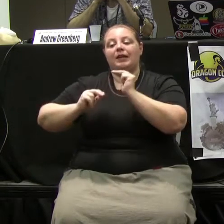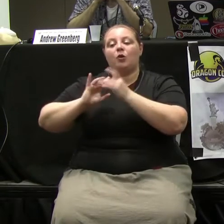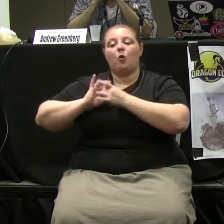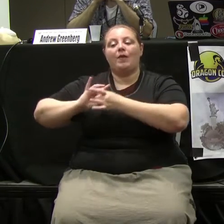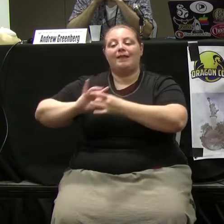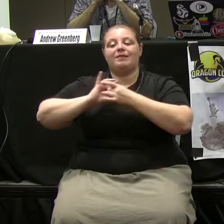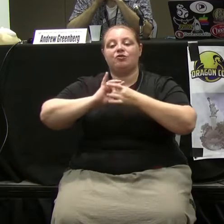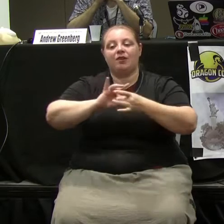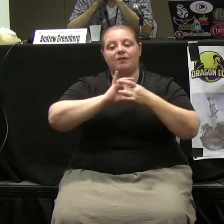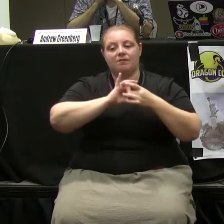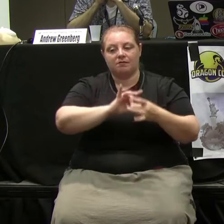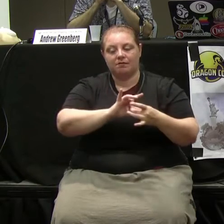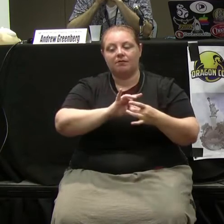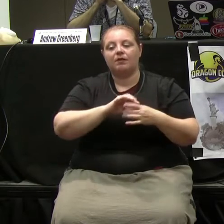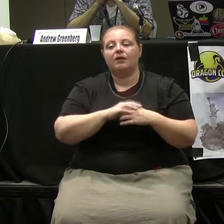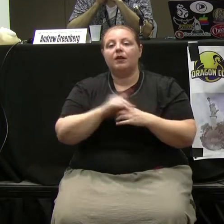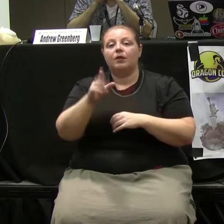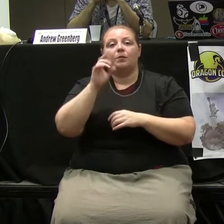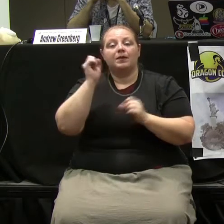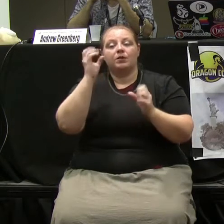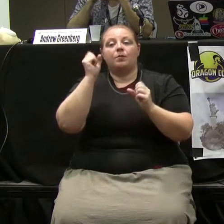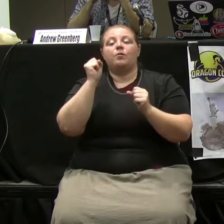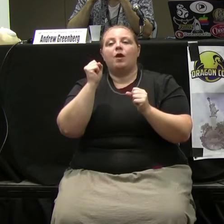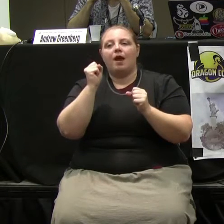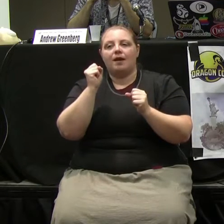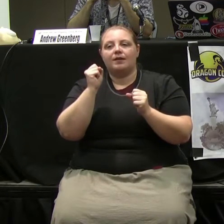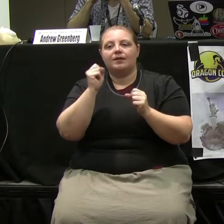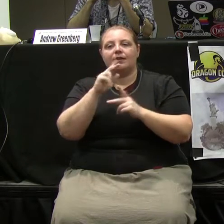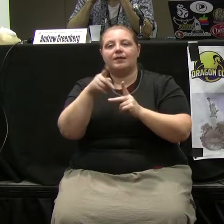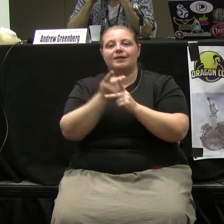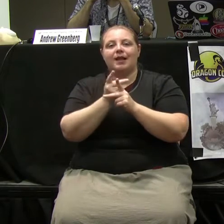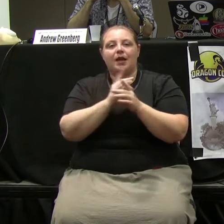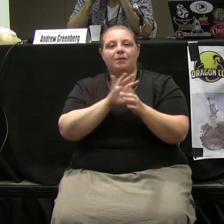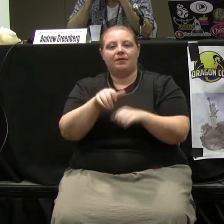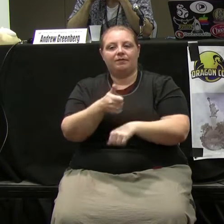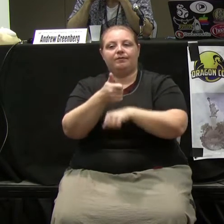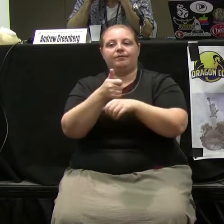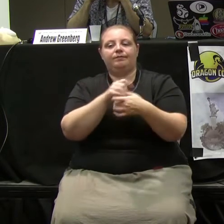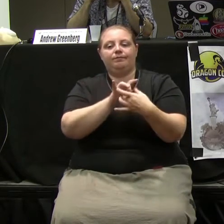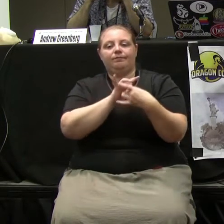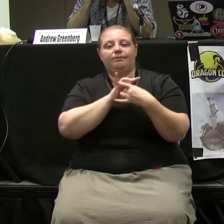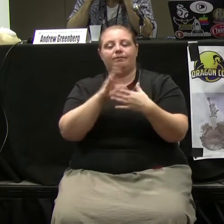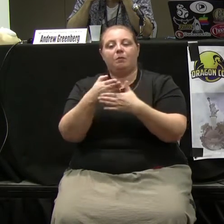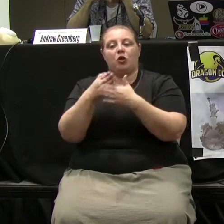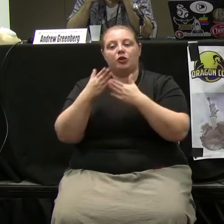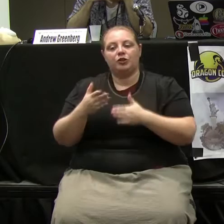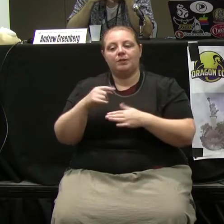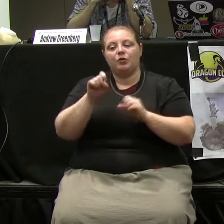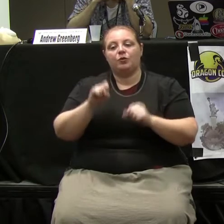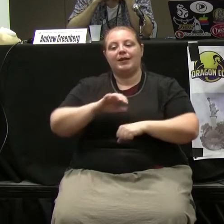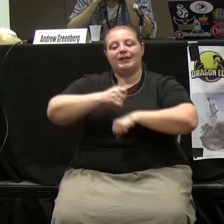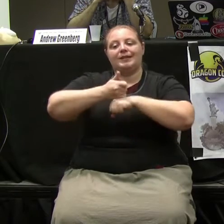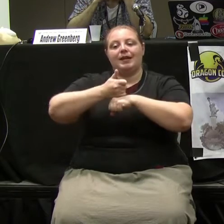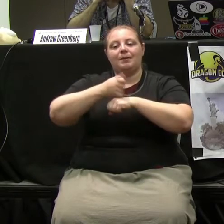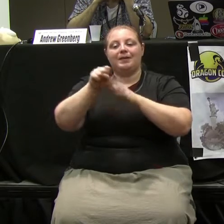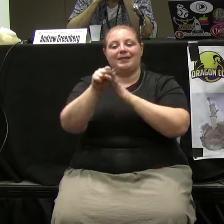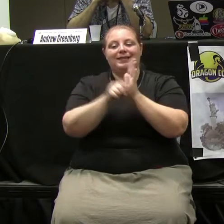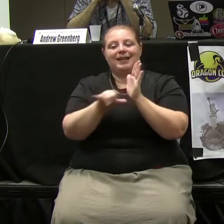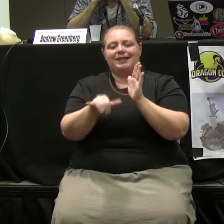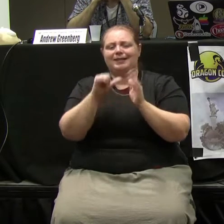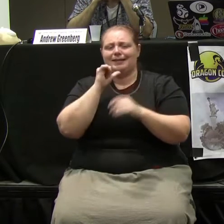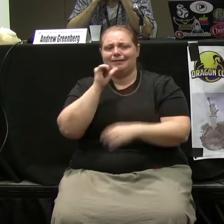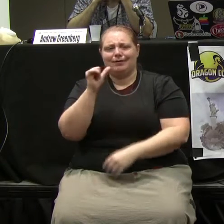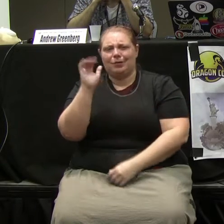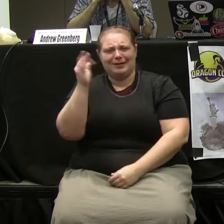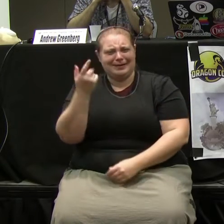coalitions. You'd be surprised what kind of coalitions you can build in states that might not make much